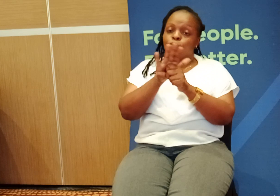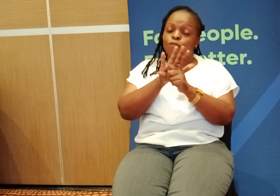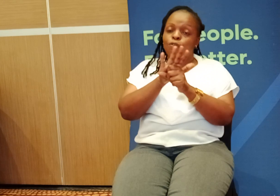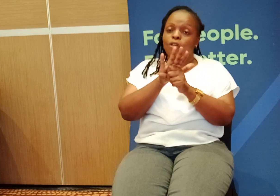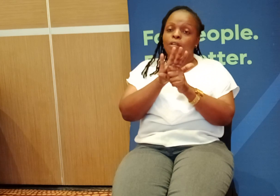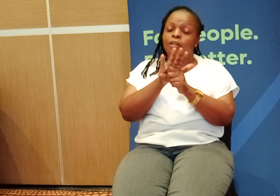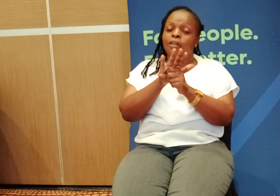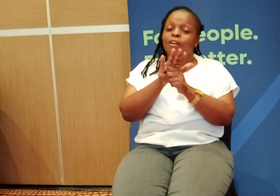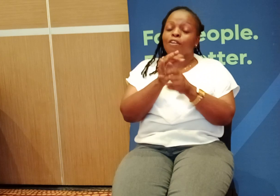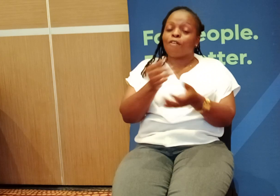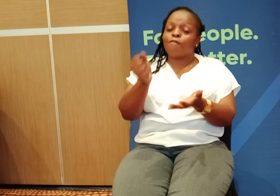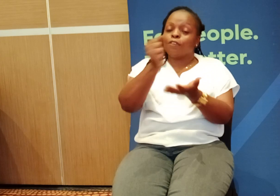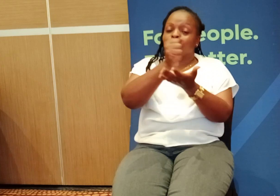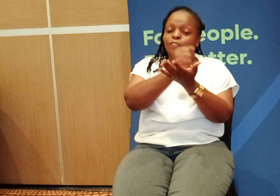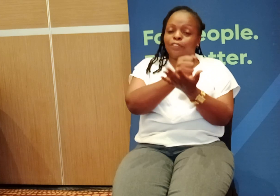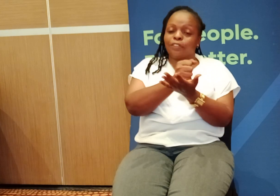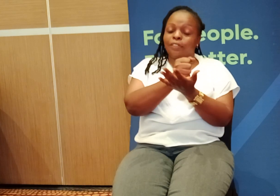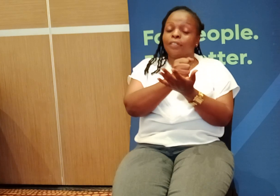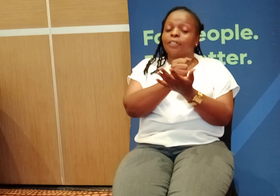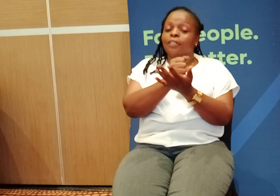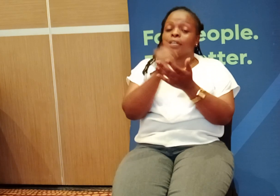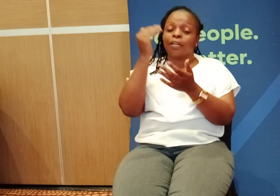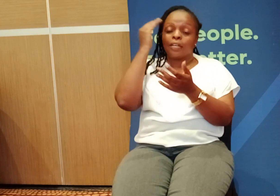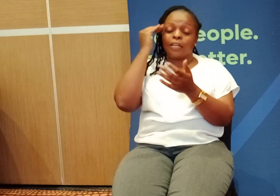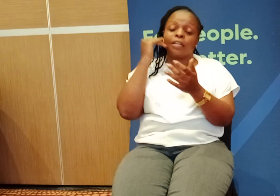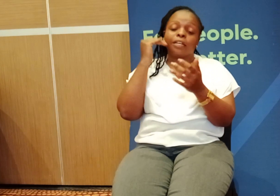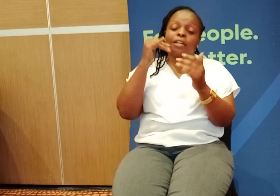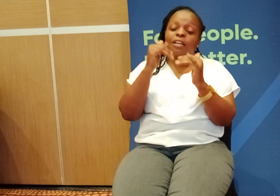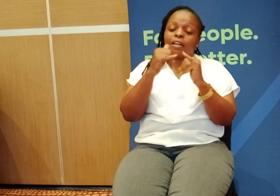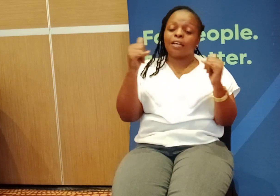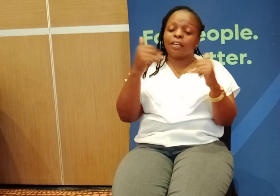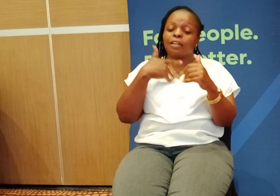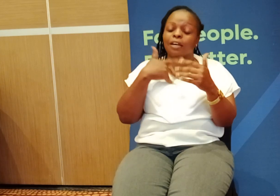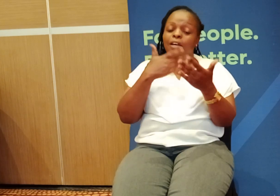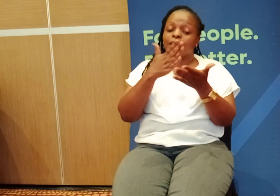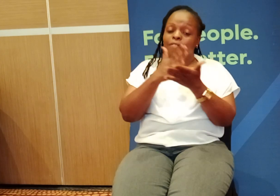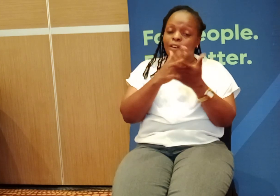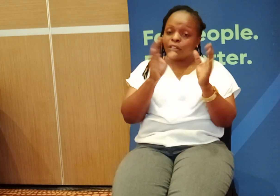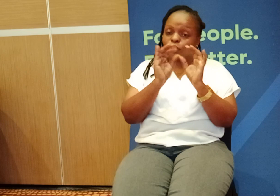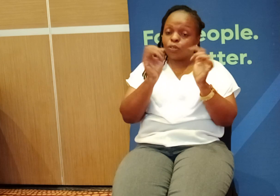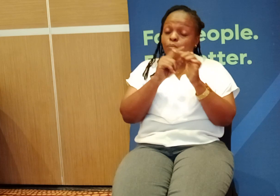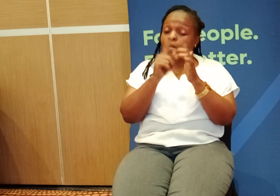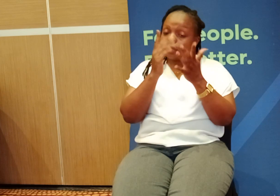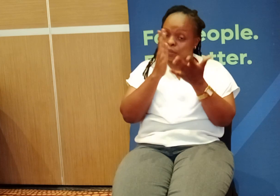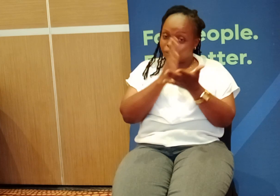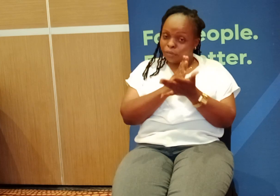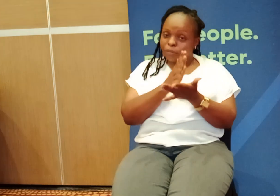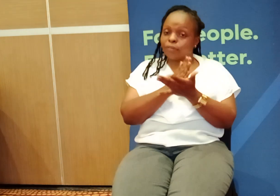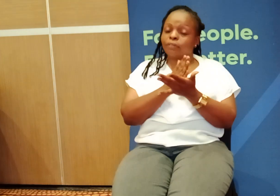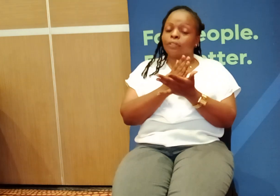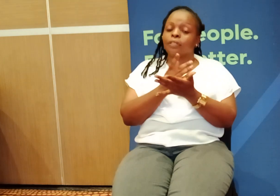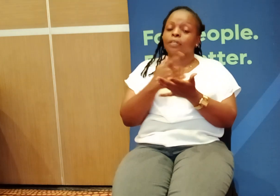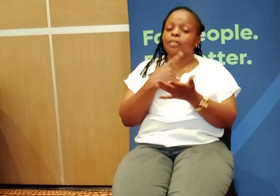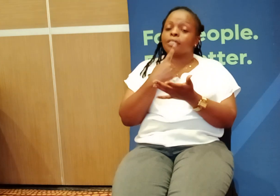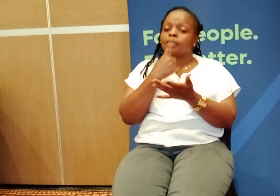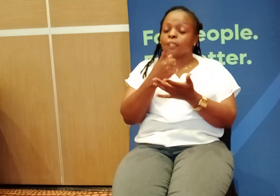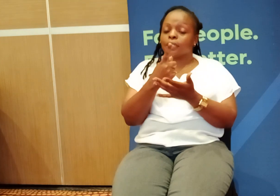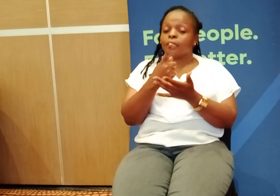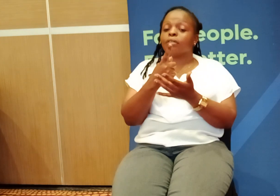formal. The headline did not have the facts, but I'll just say the cleanup that we've done in